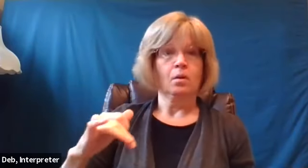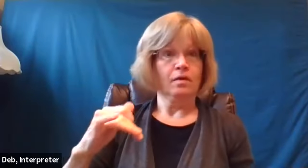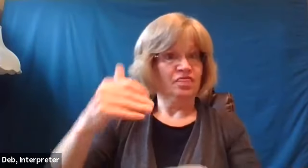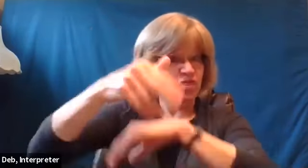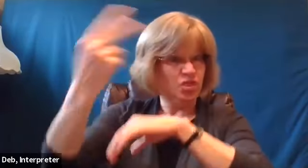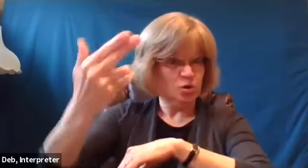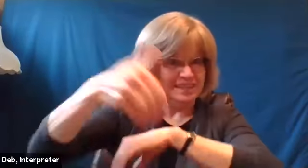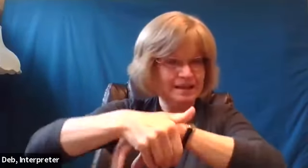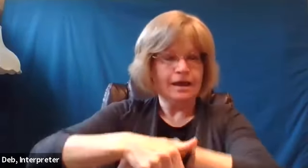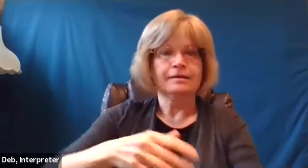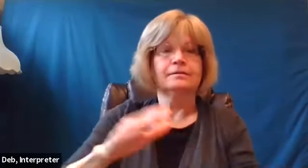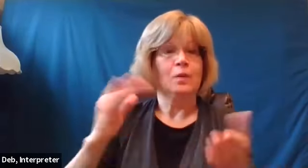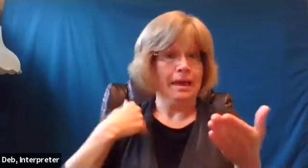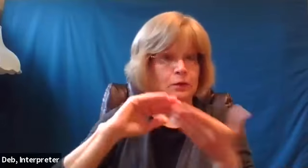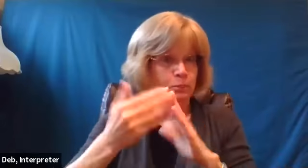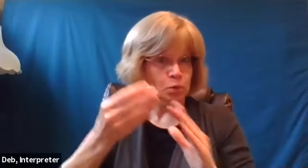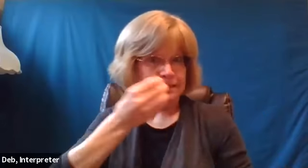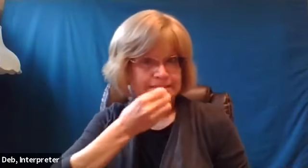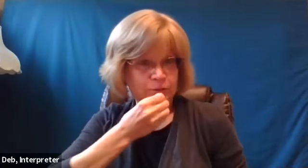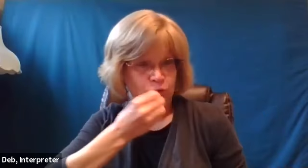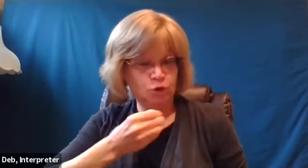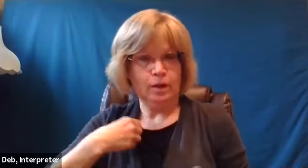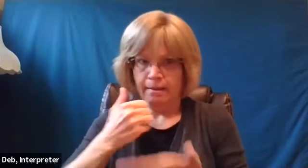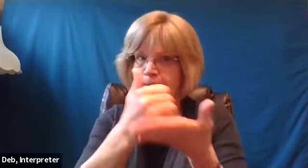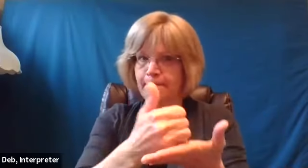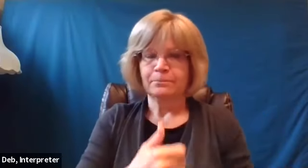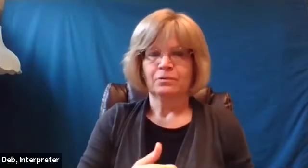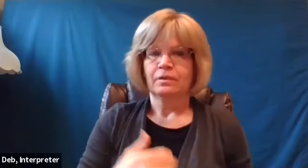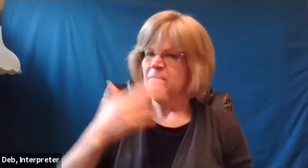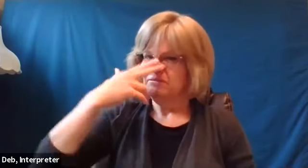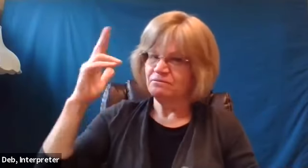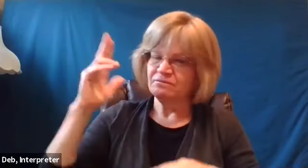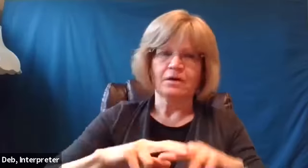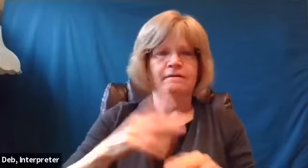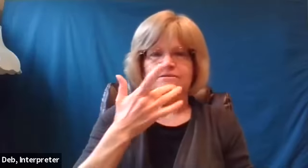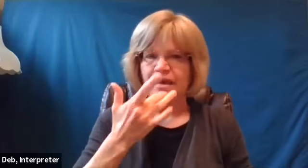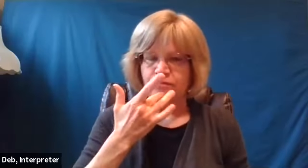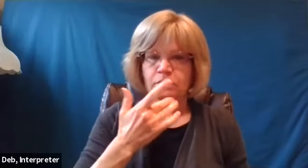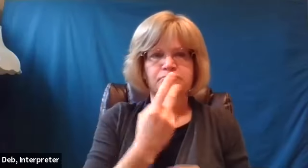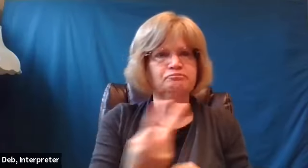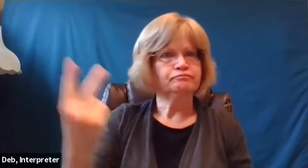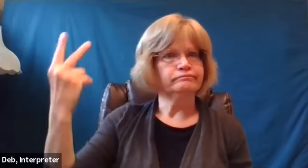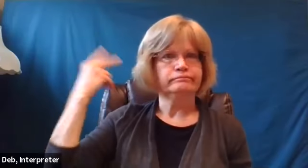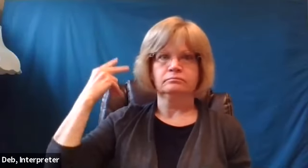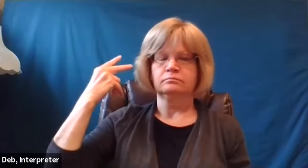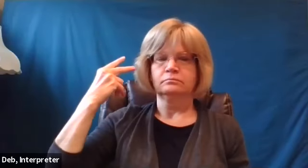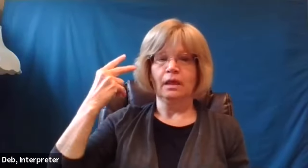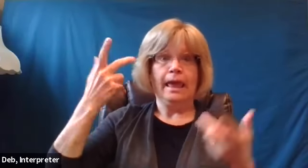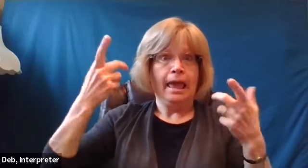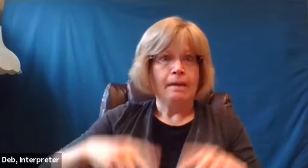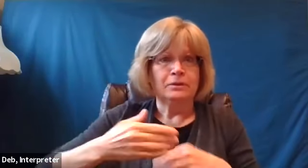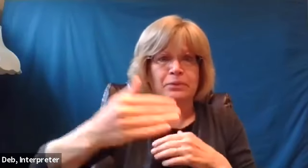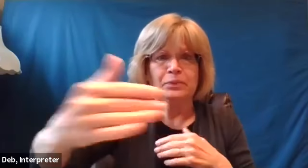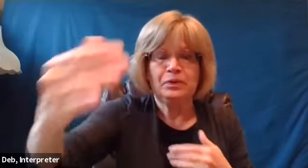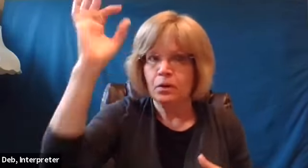dinner. Looking back, we had no idea what was about to happen. The next morning, while at school,